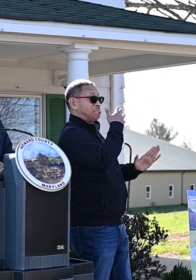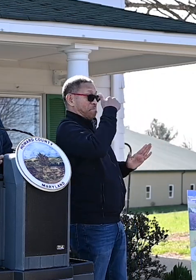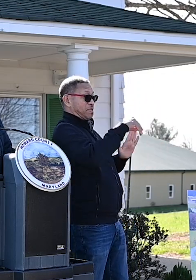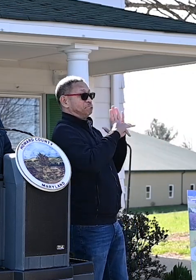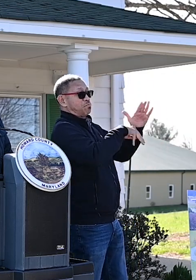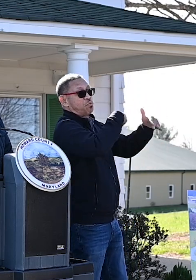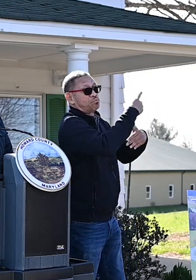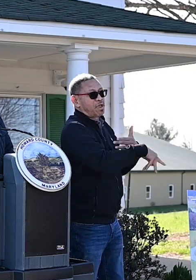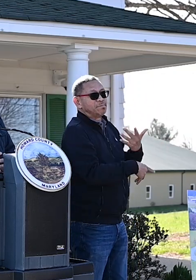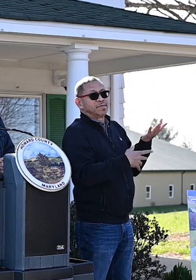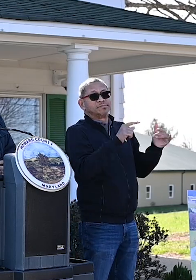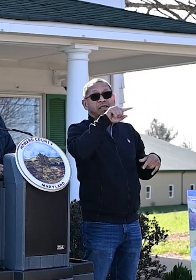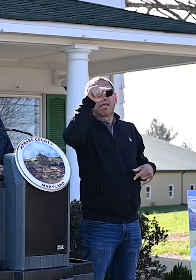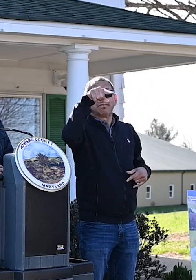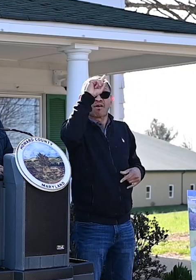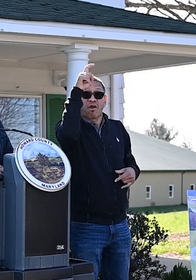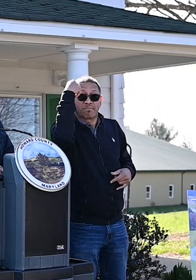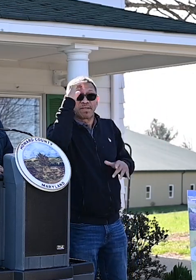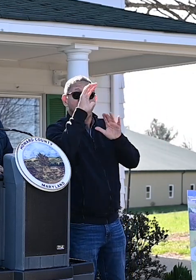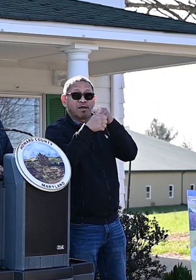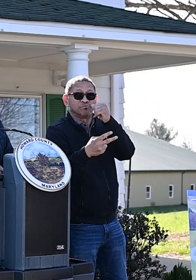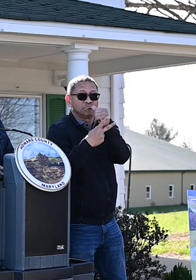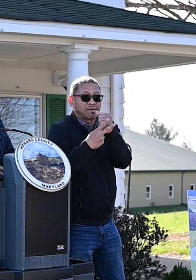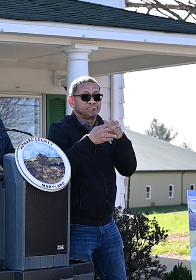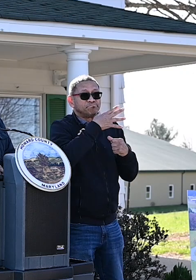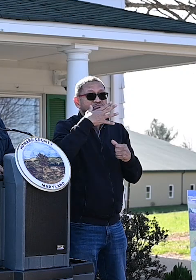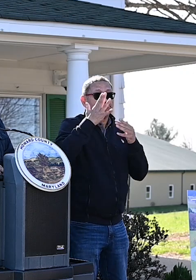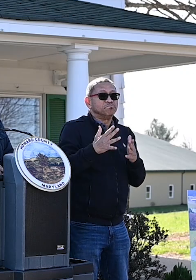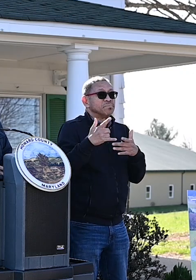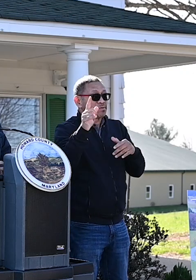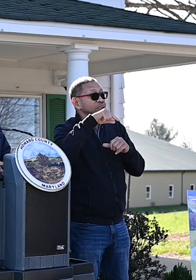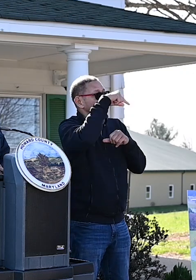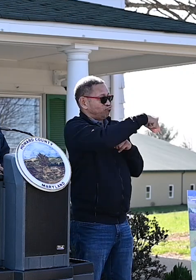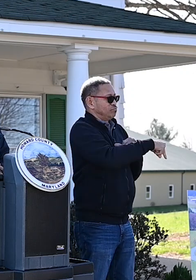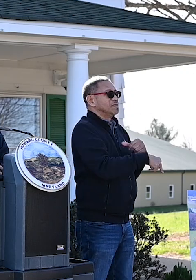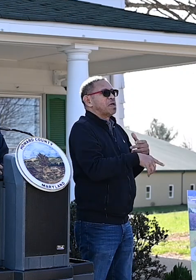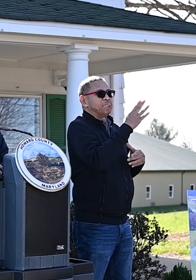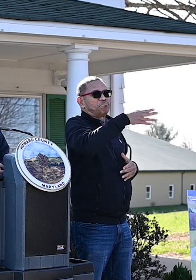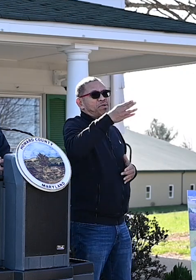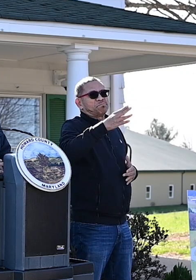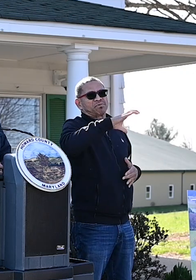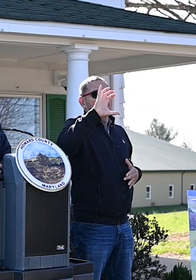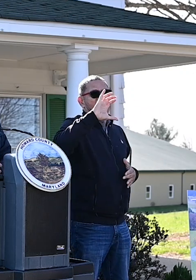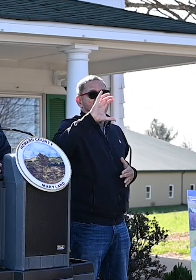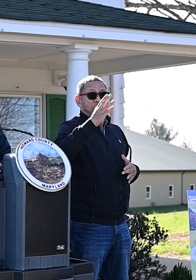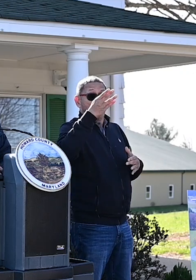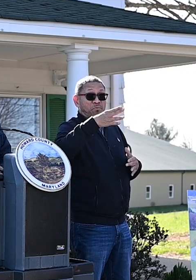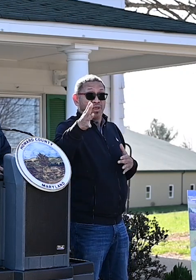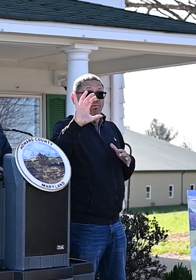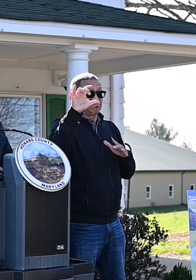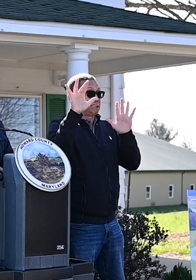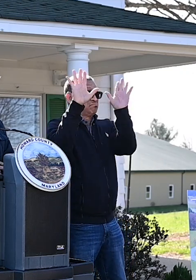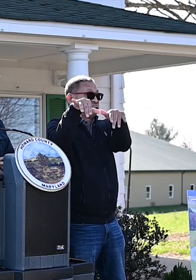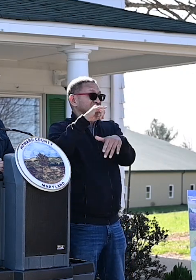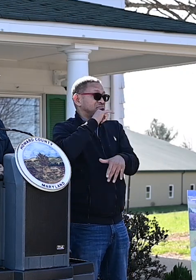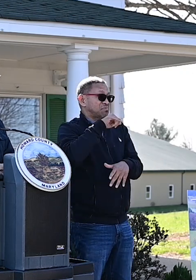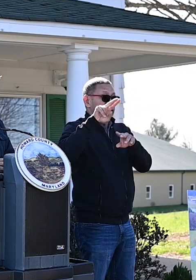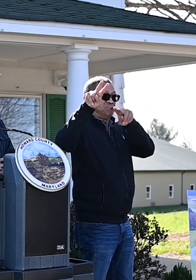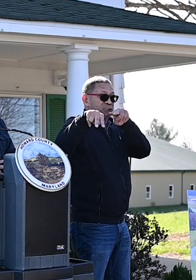for how a government can serve the agriculture industry. Baltimore County will never be as good as us, but